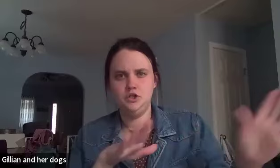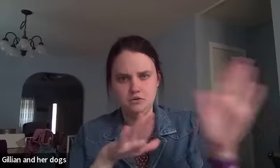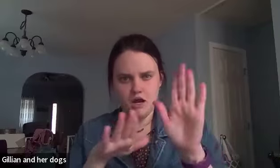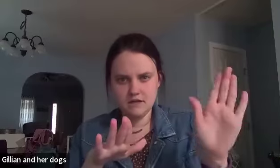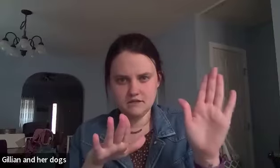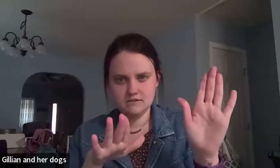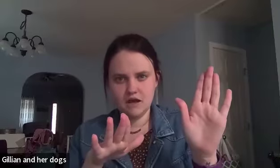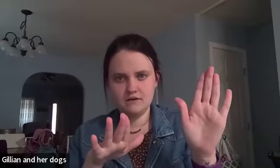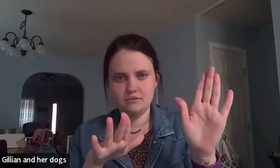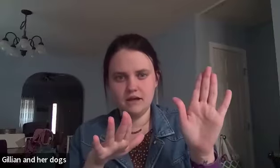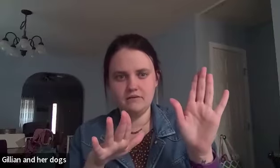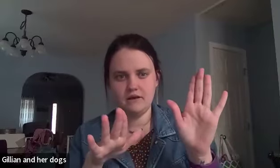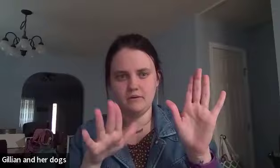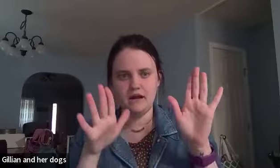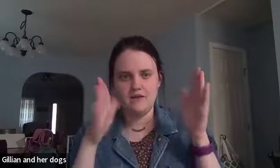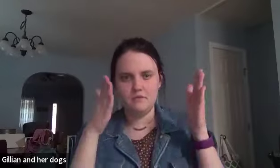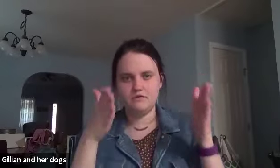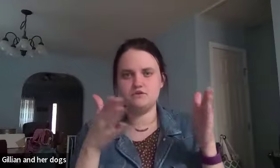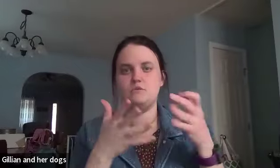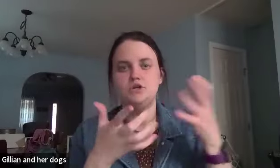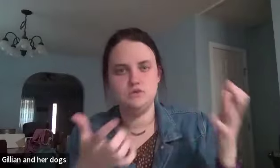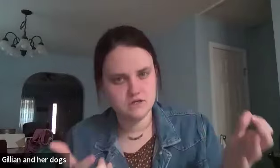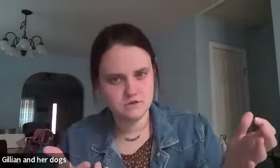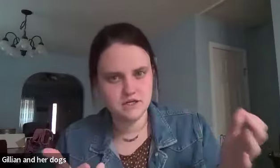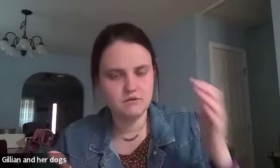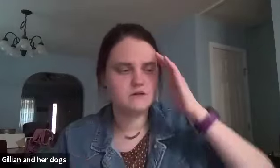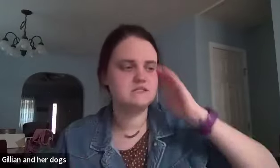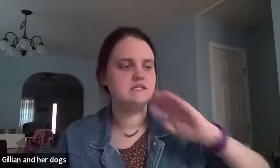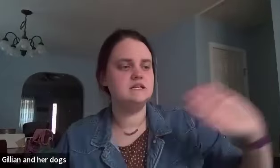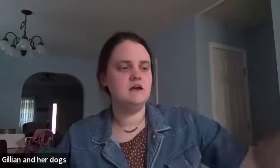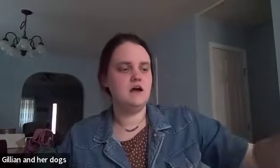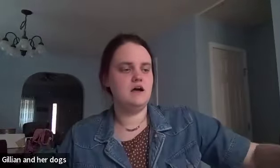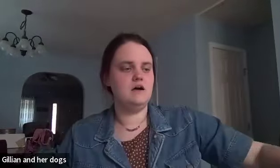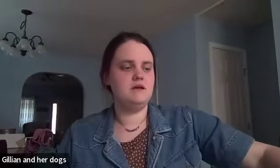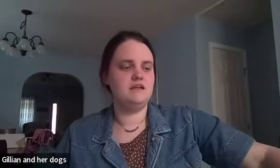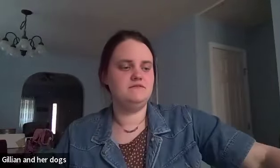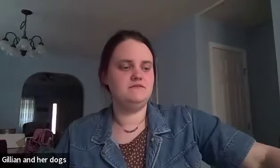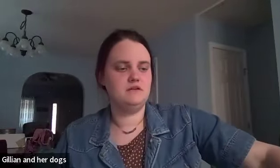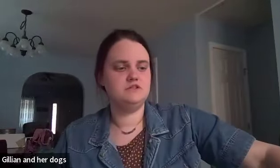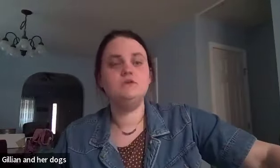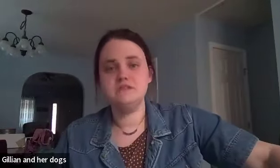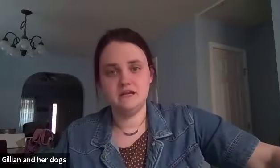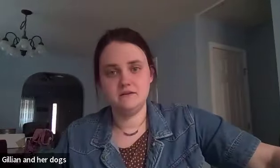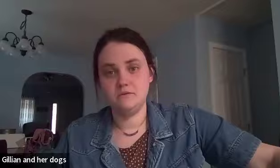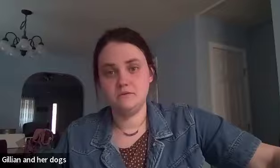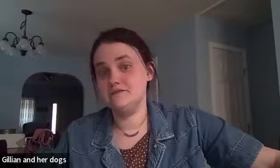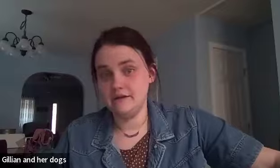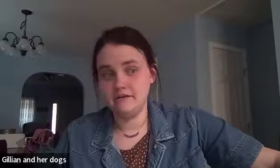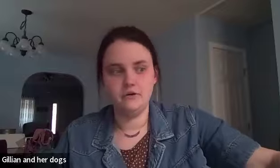you guys kind of way. Like we want to have it more focused on what you guys want to know and want to see. And if y'all don't say anything, which is fine